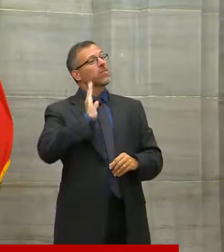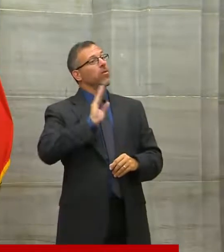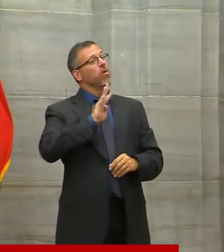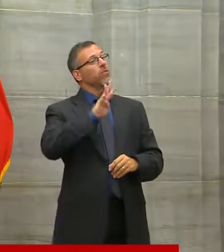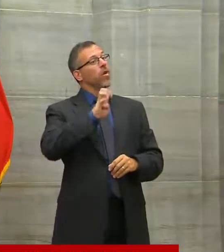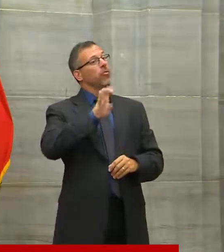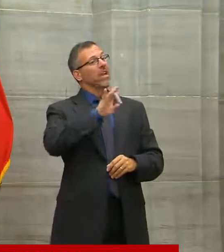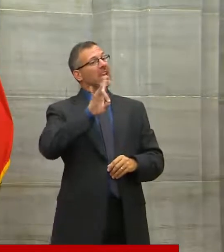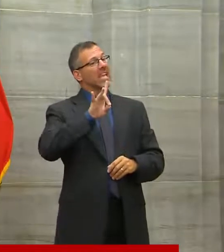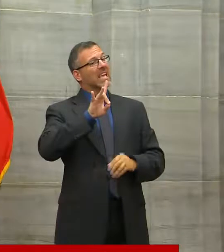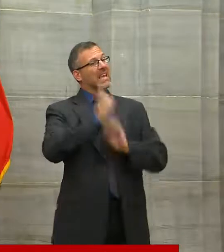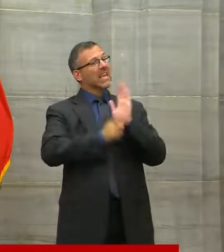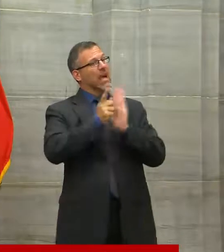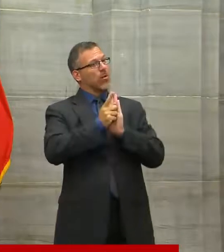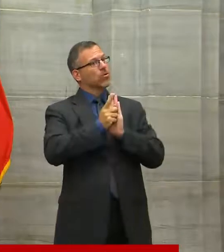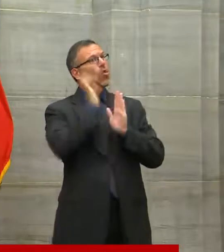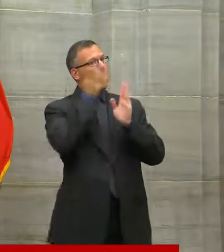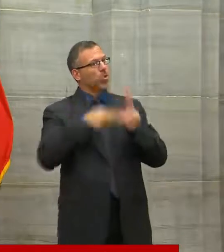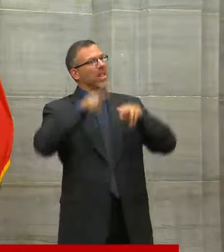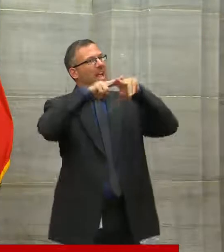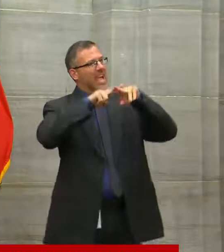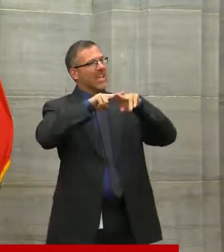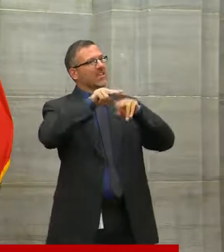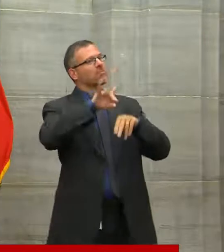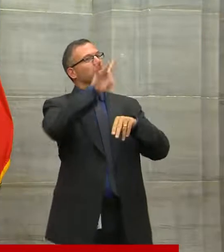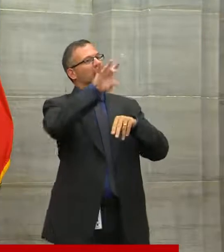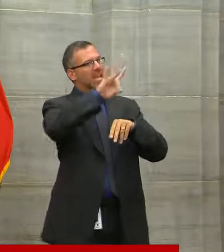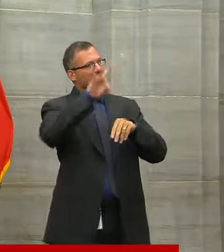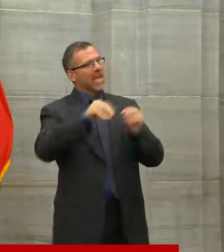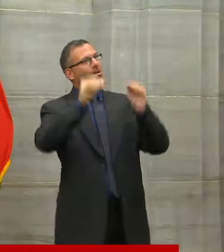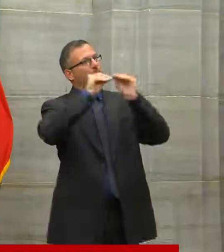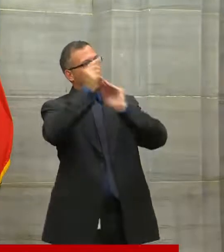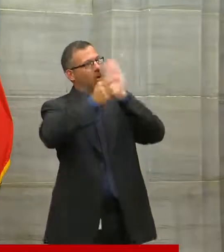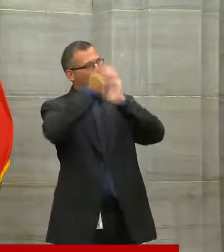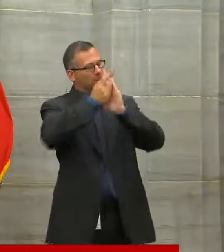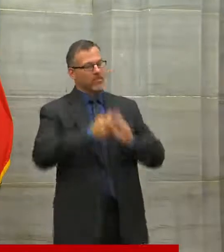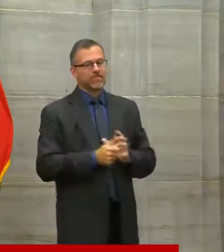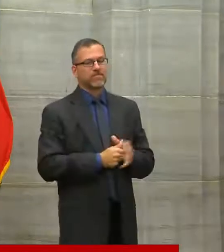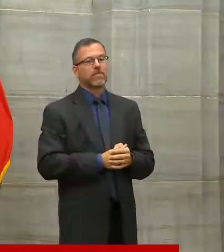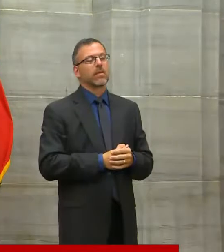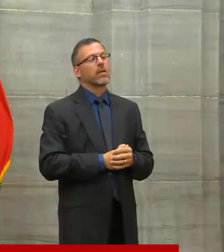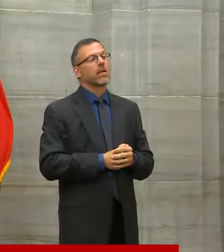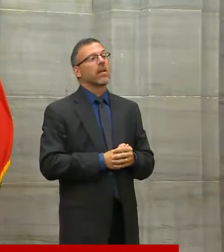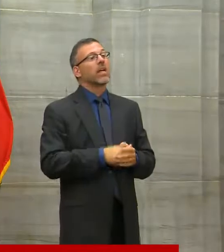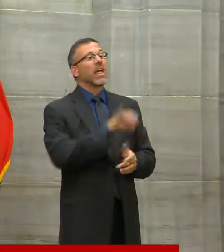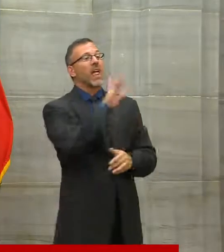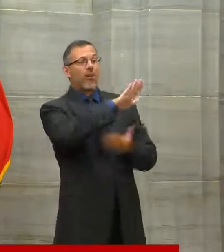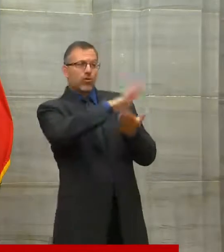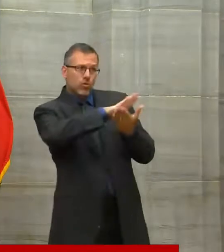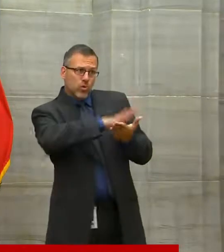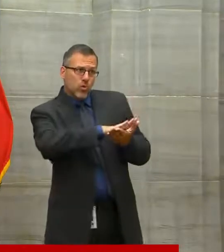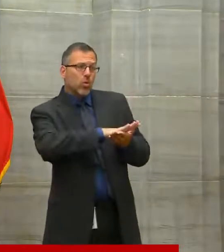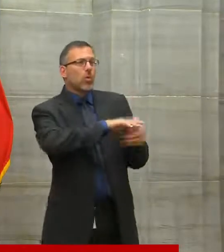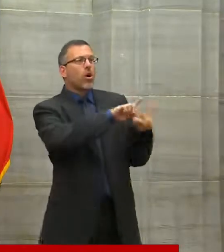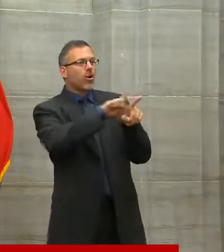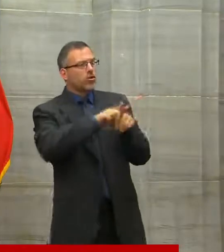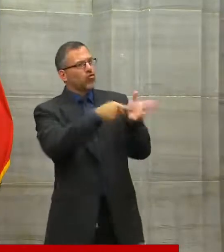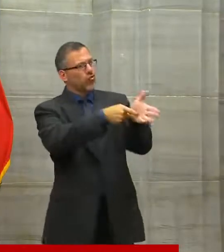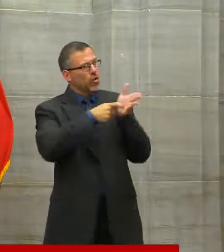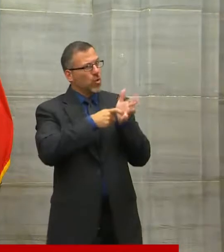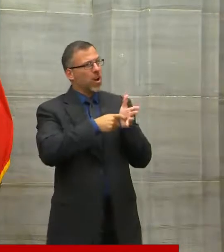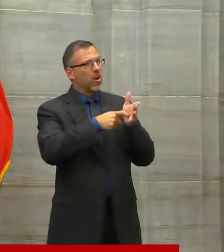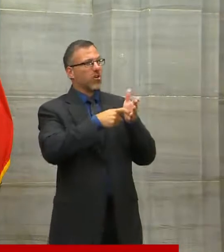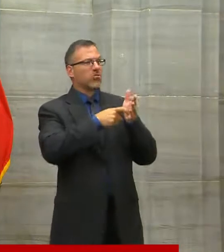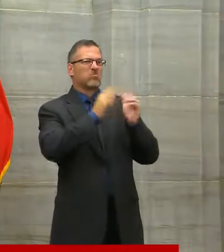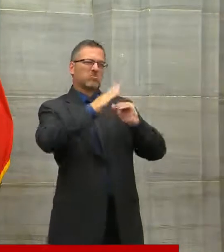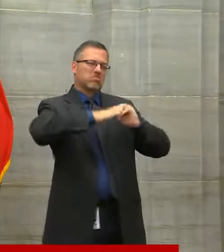that currently exists for all officers. The curriculum will also be updated to include no fewer than 16 hours